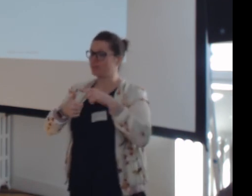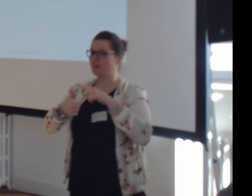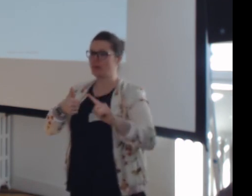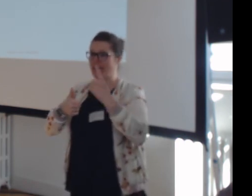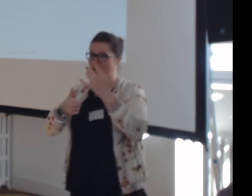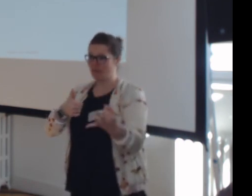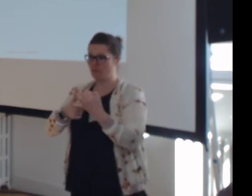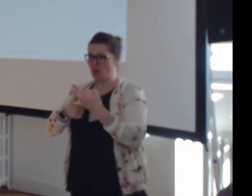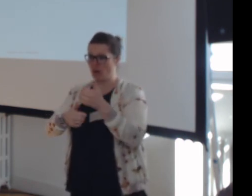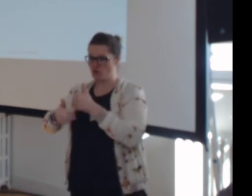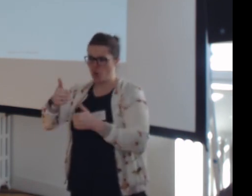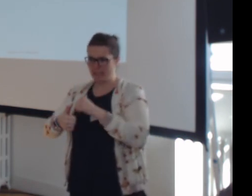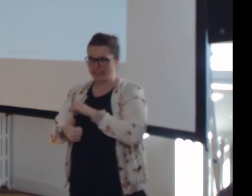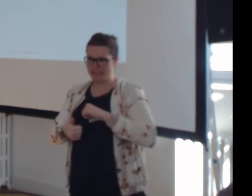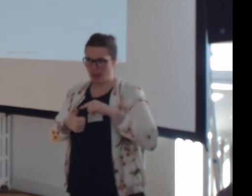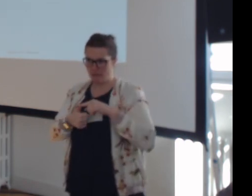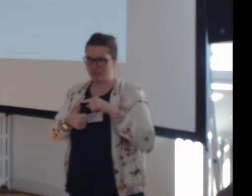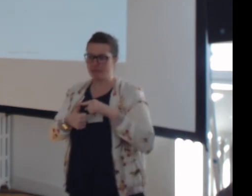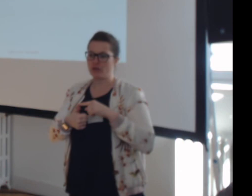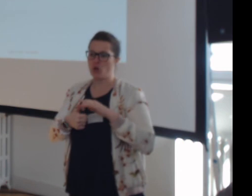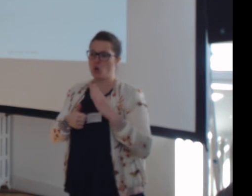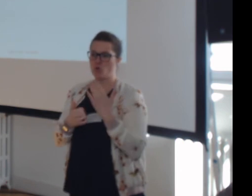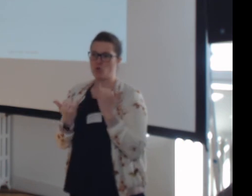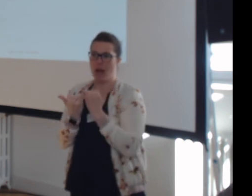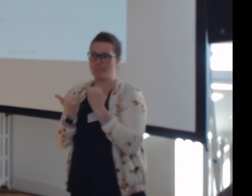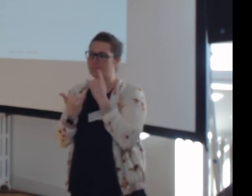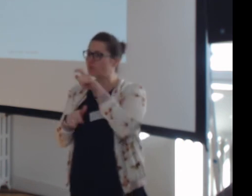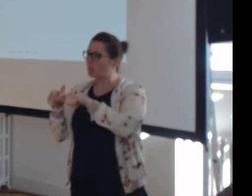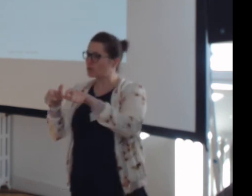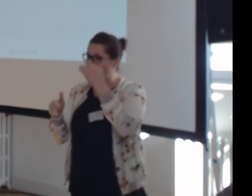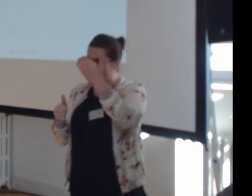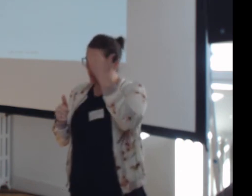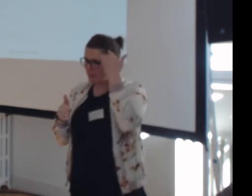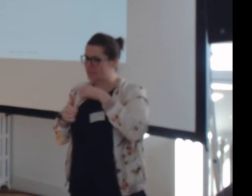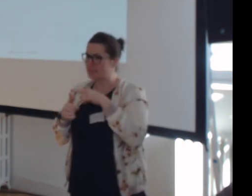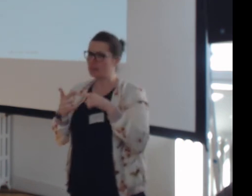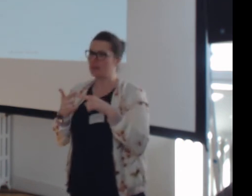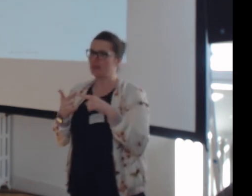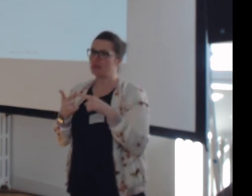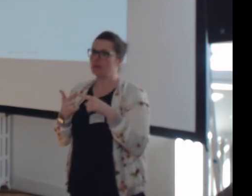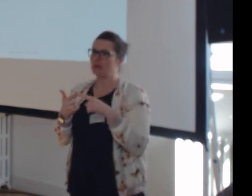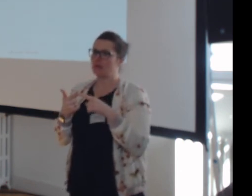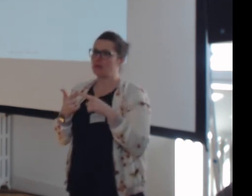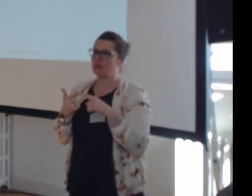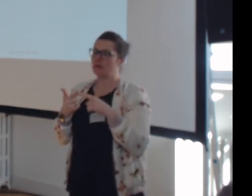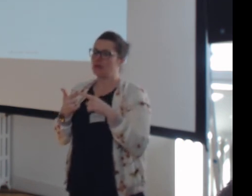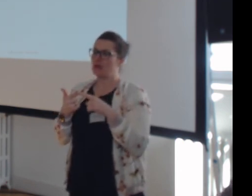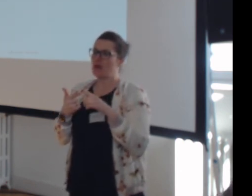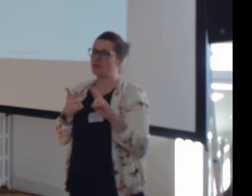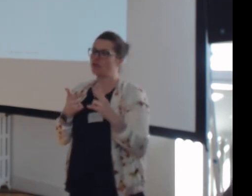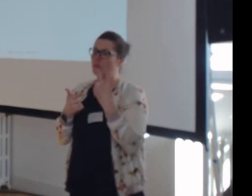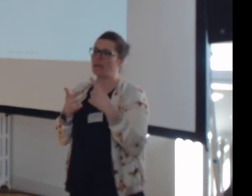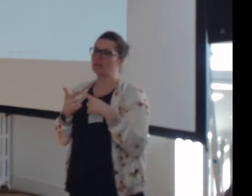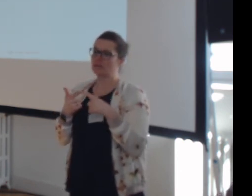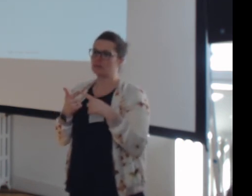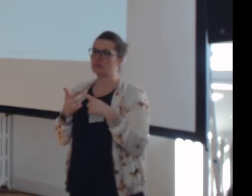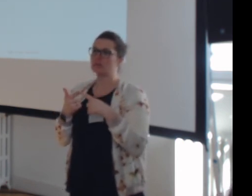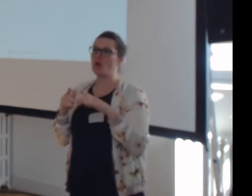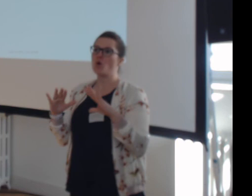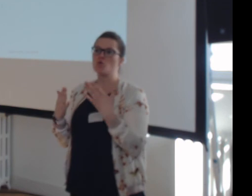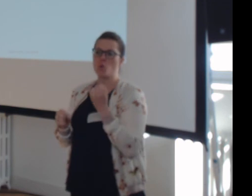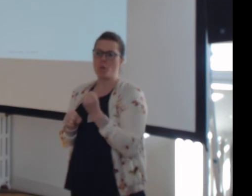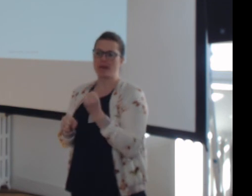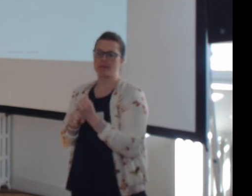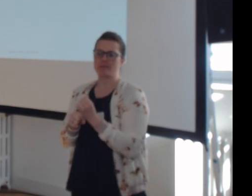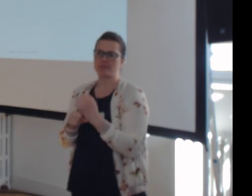first of all the collection and how to adapt it for people with dementia. And second, indeed, how to